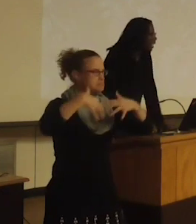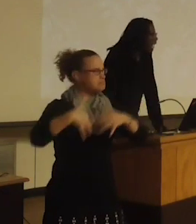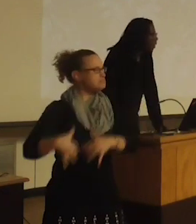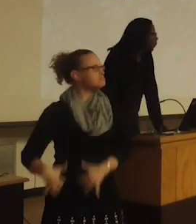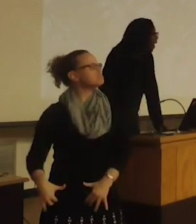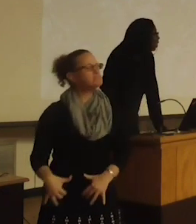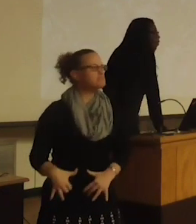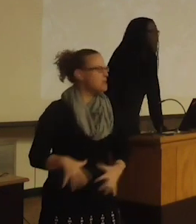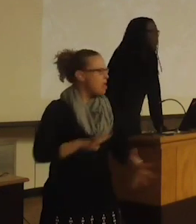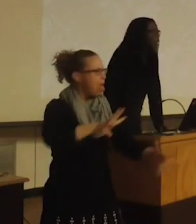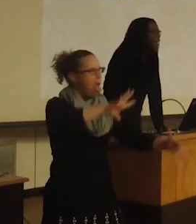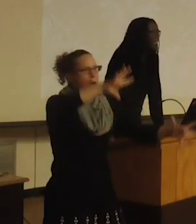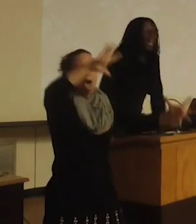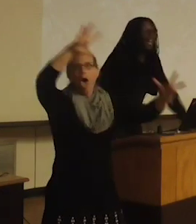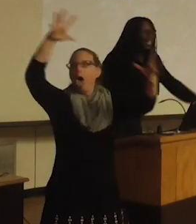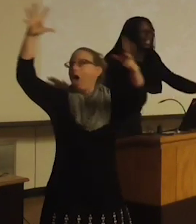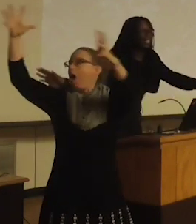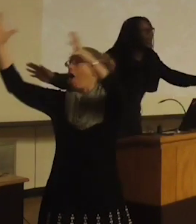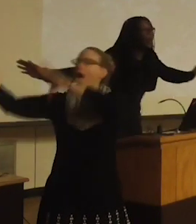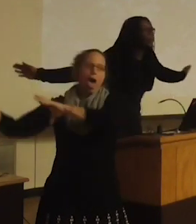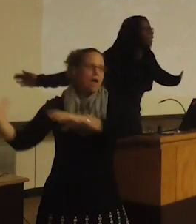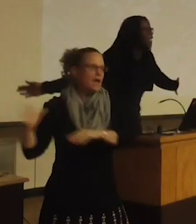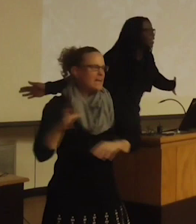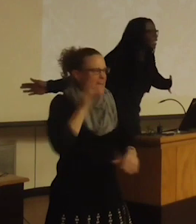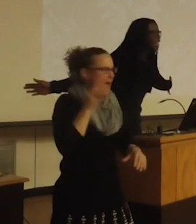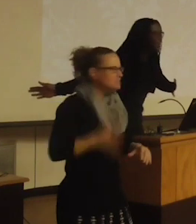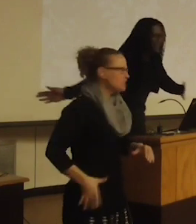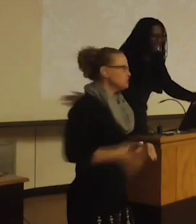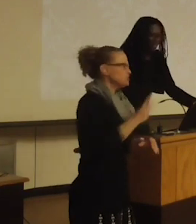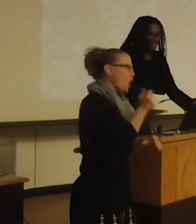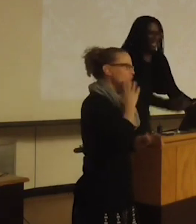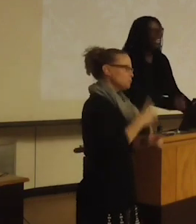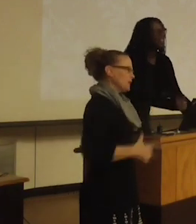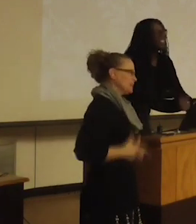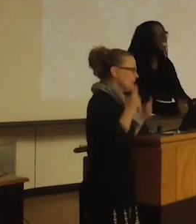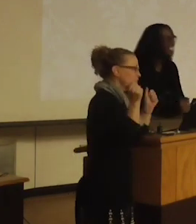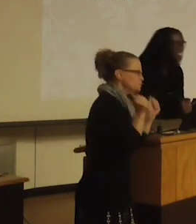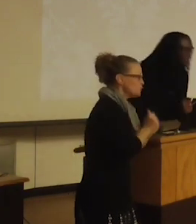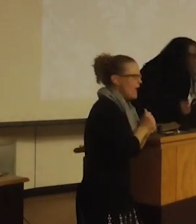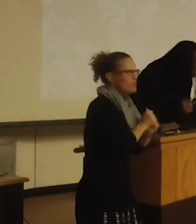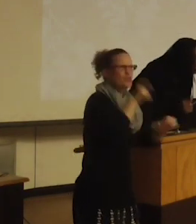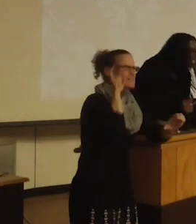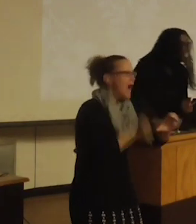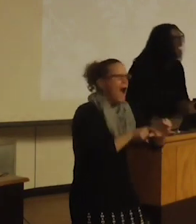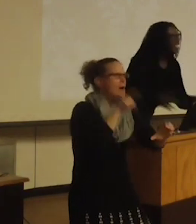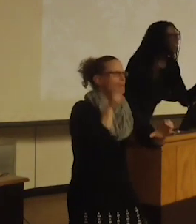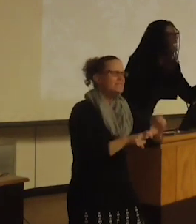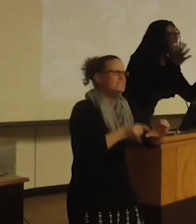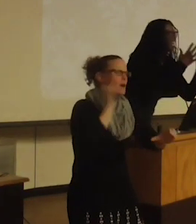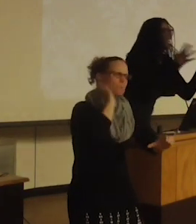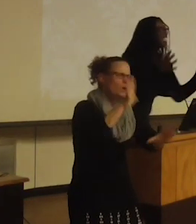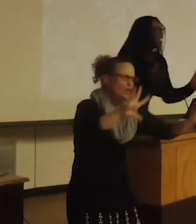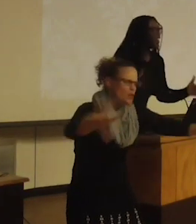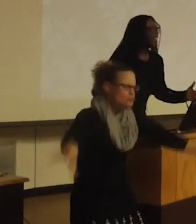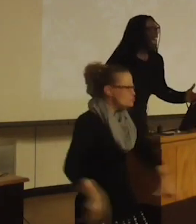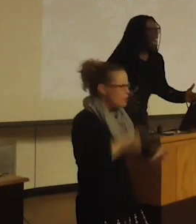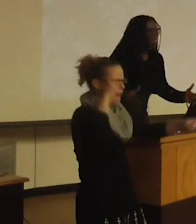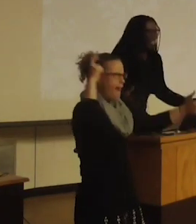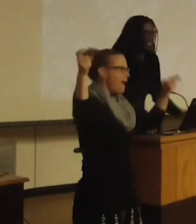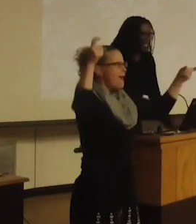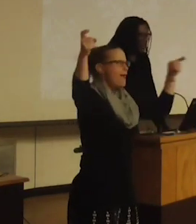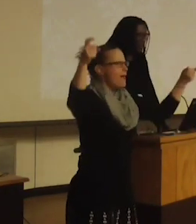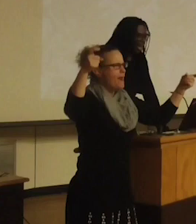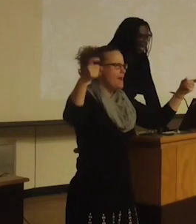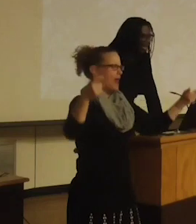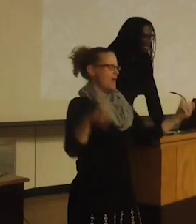to become down, black will be white, cats and dogs will be living together, communism is going to take us all